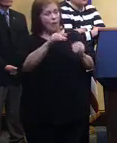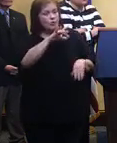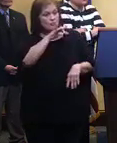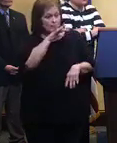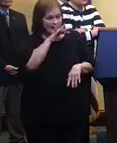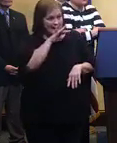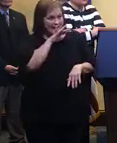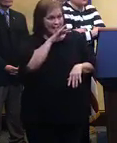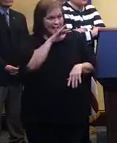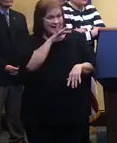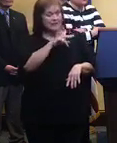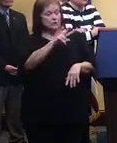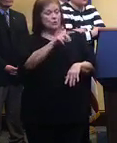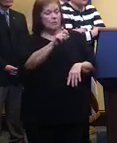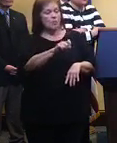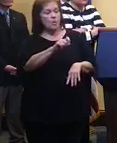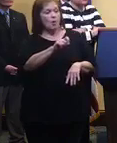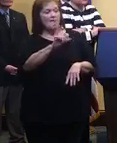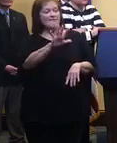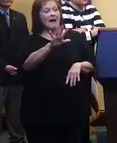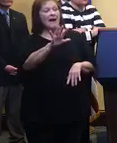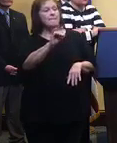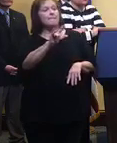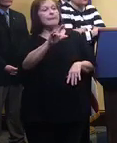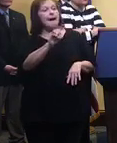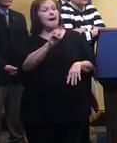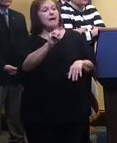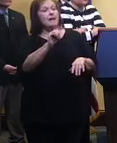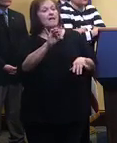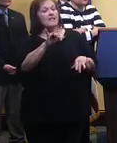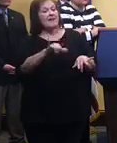in that 2.57 miles worth of canal, yes.